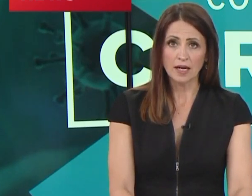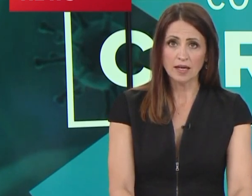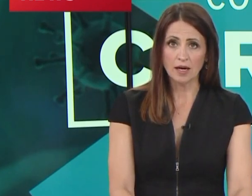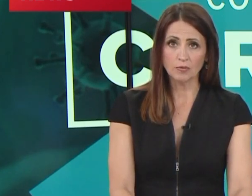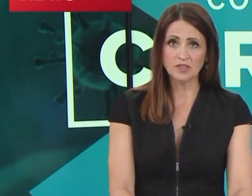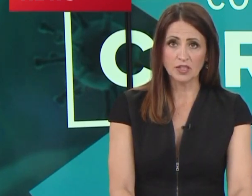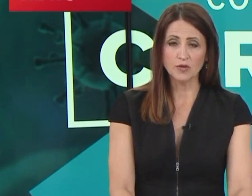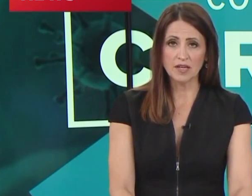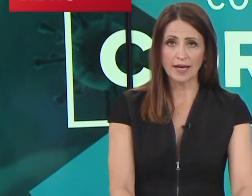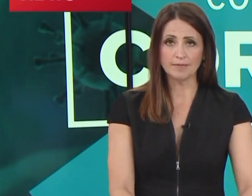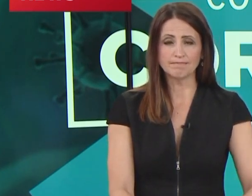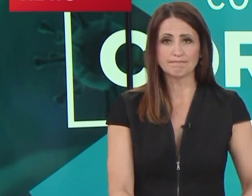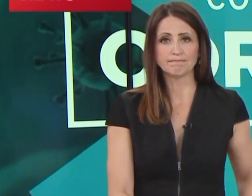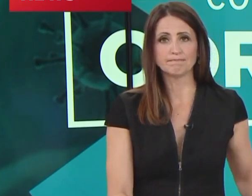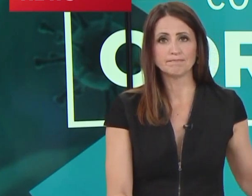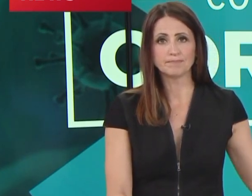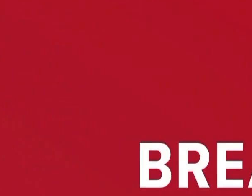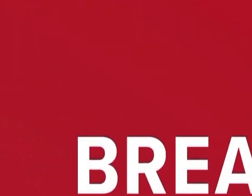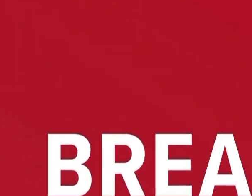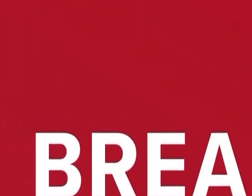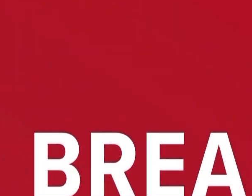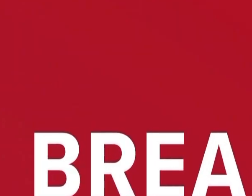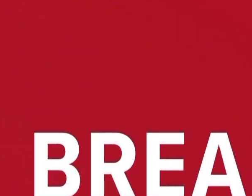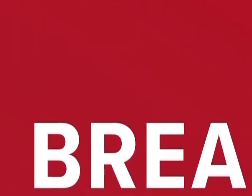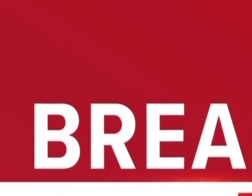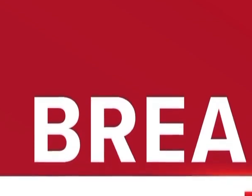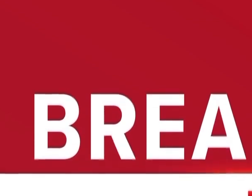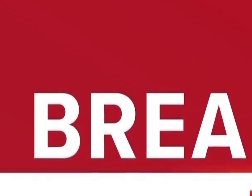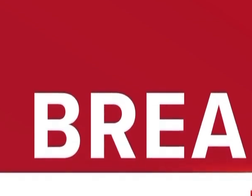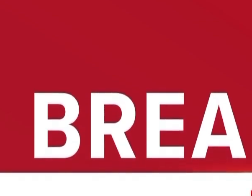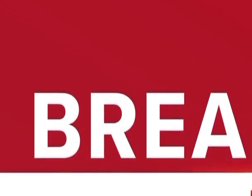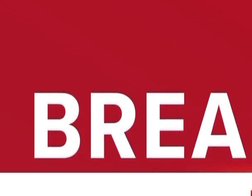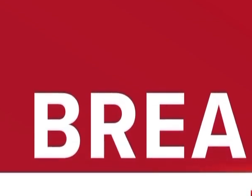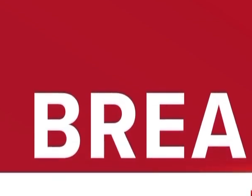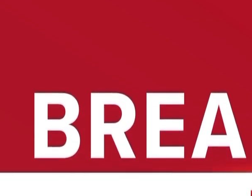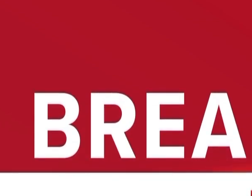thv11.com. We'll see you tonight.